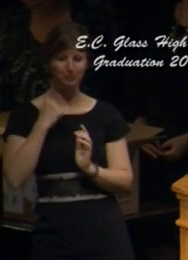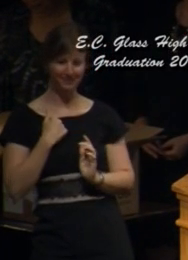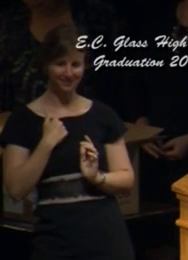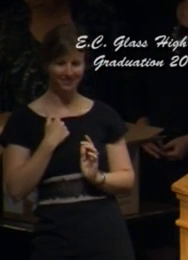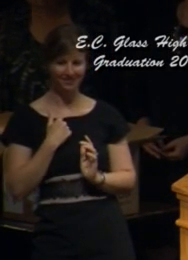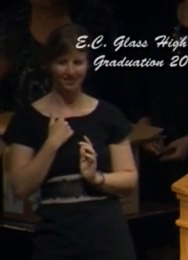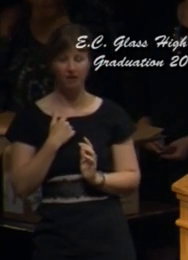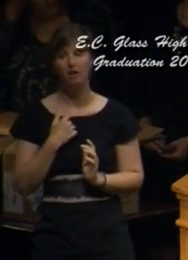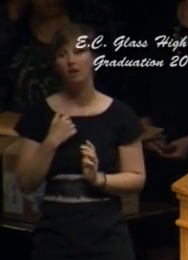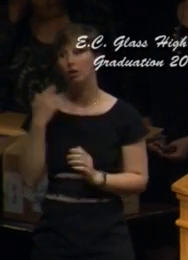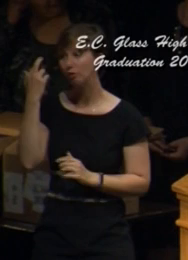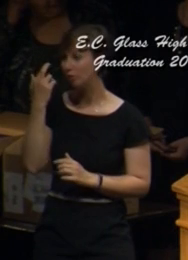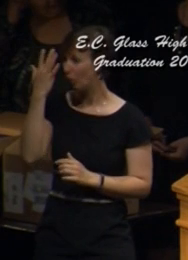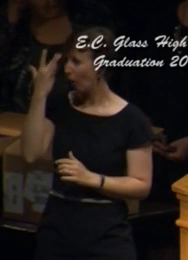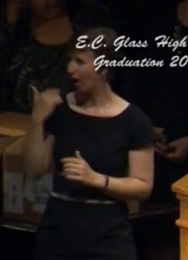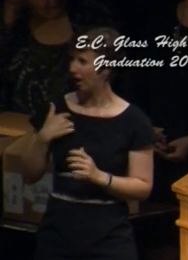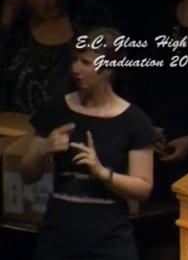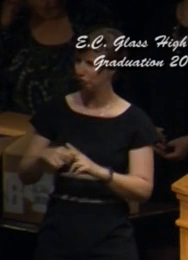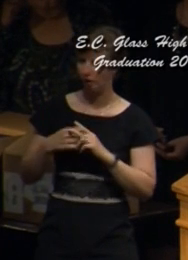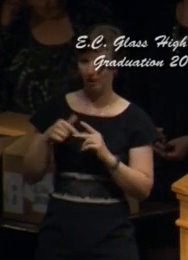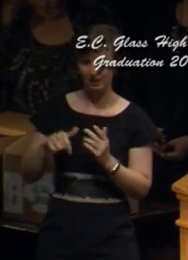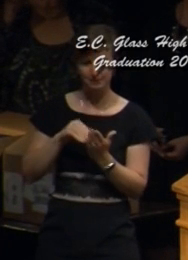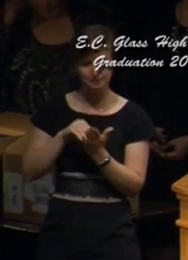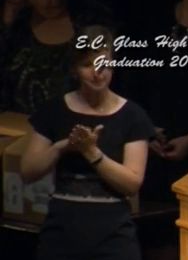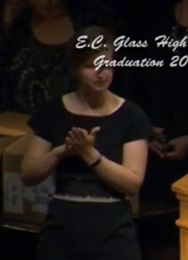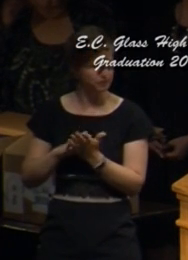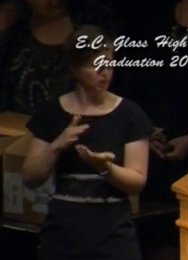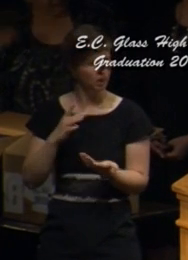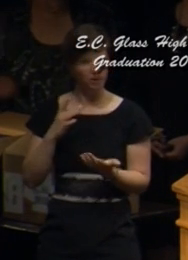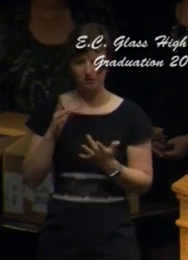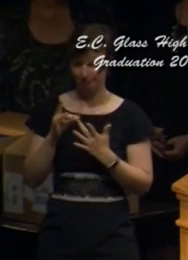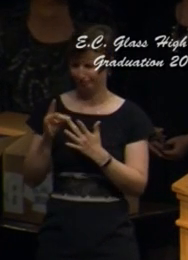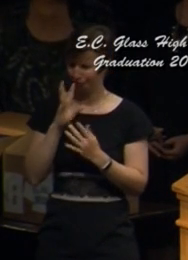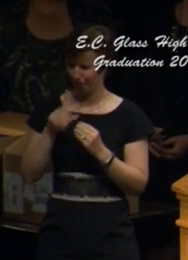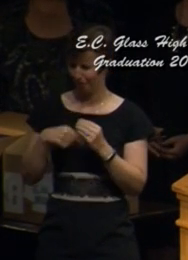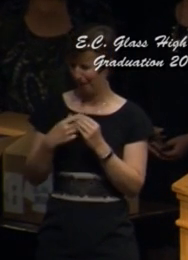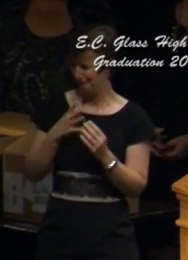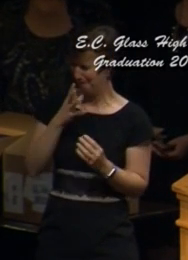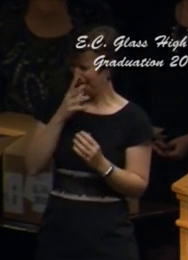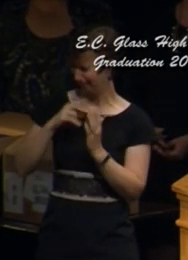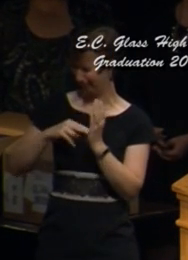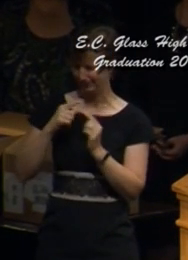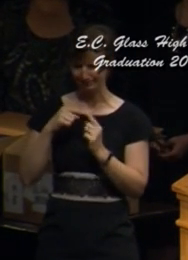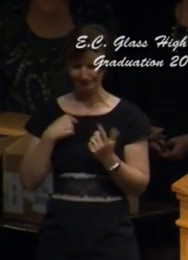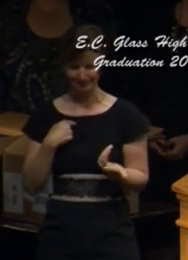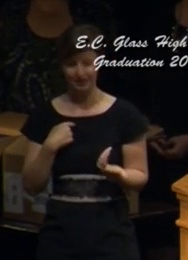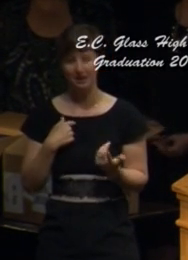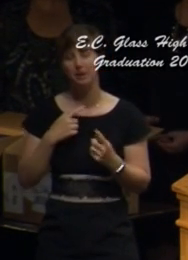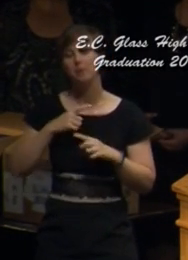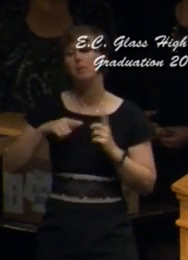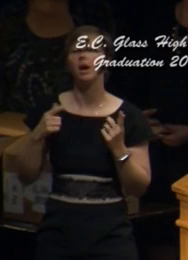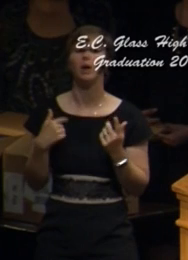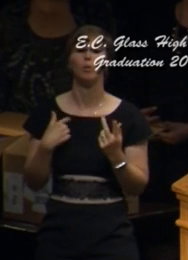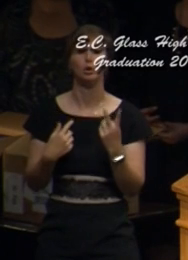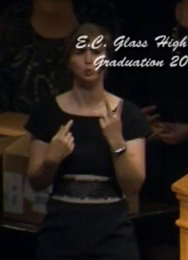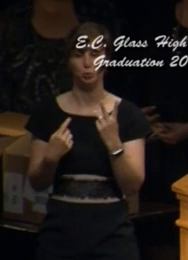The reason why I started with this little anecdote is because I want to take two things away from this